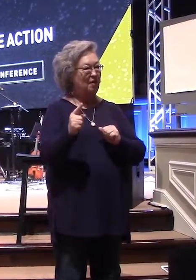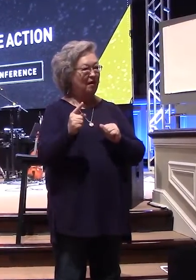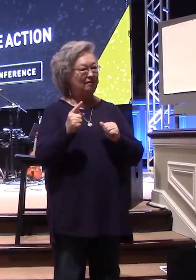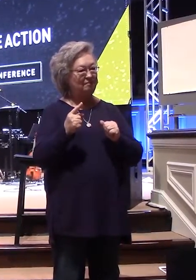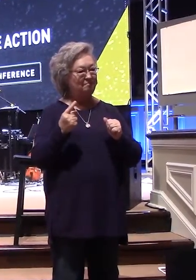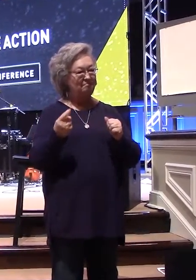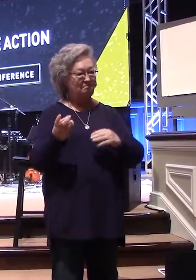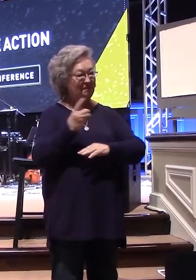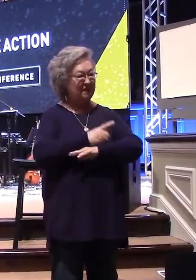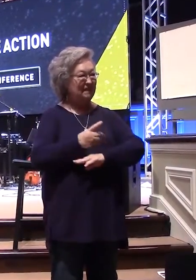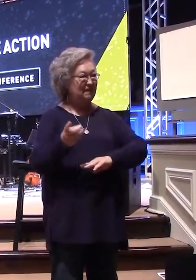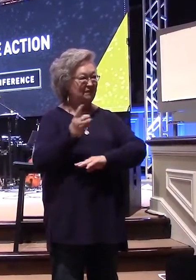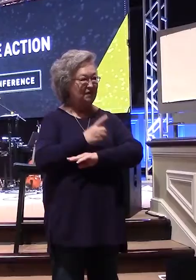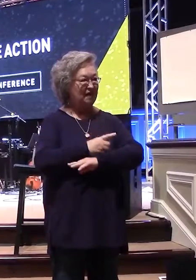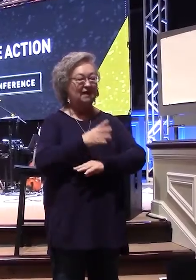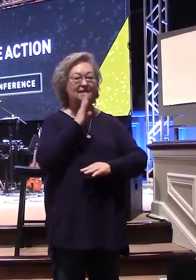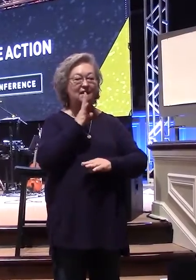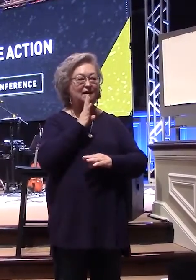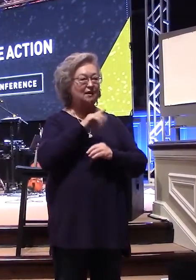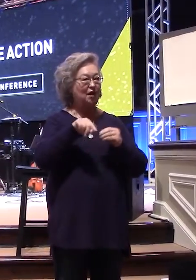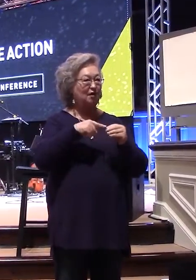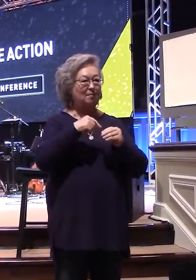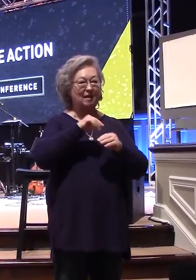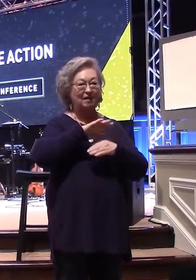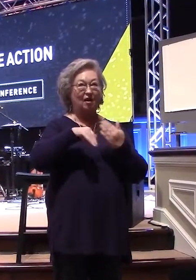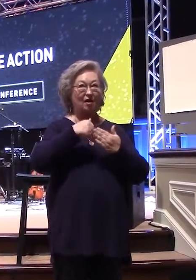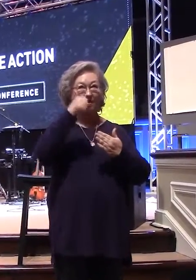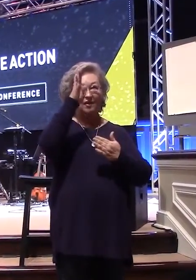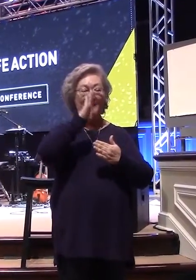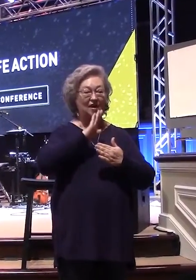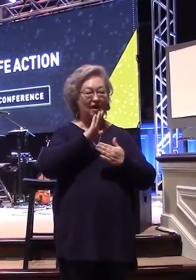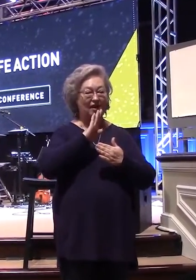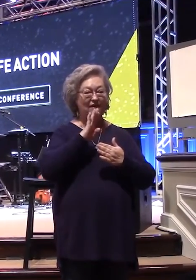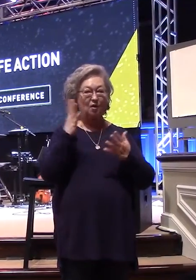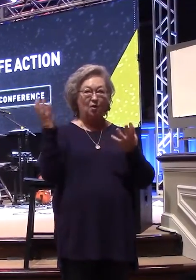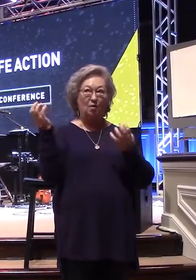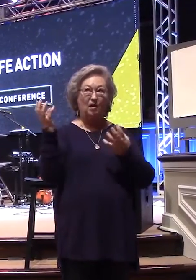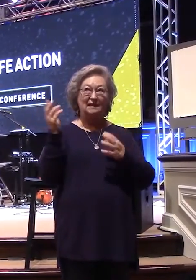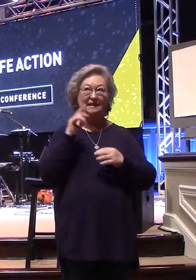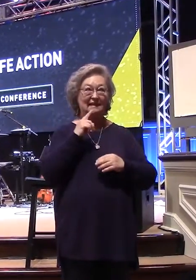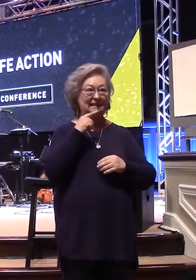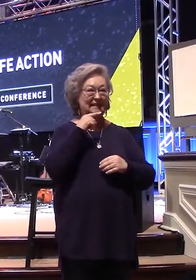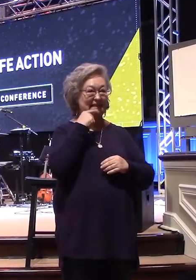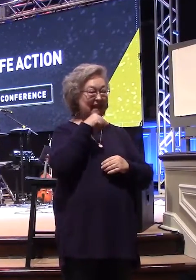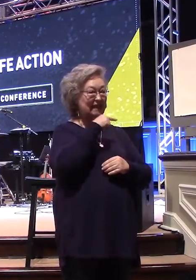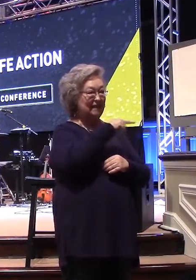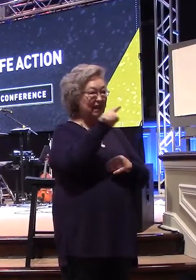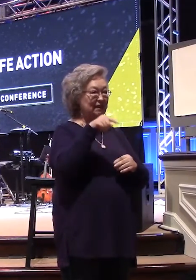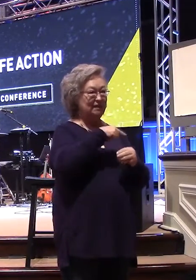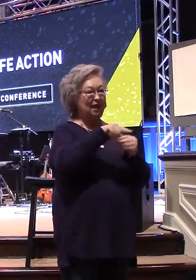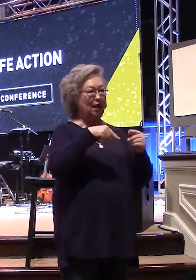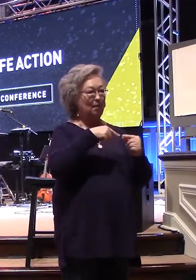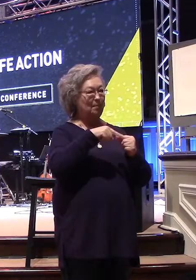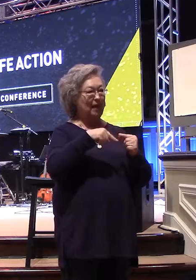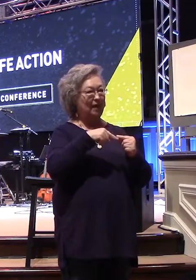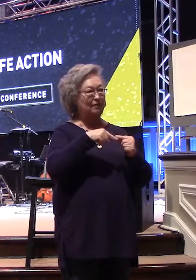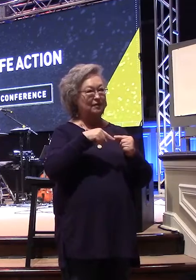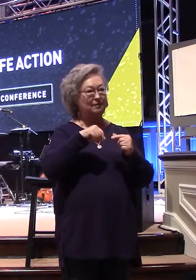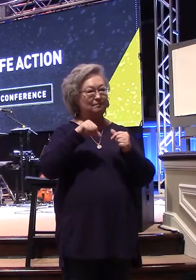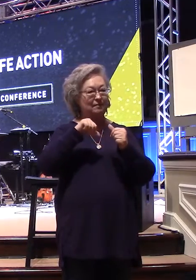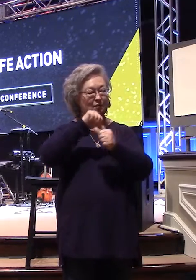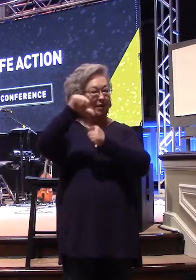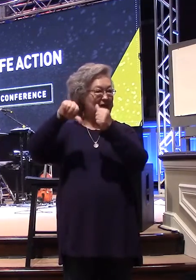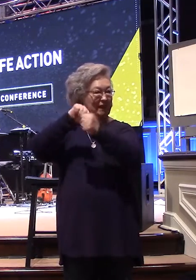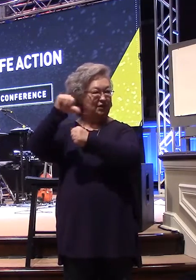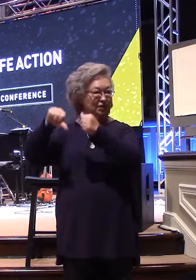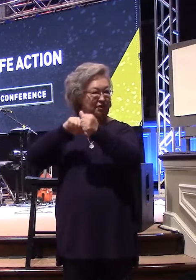through what God has to say to us about the issue of relationships and just being reminded that when we start talking